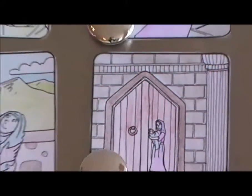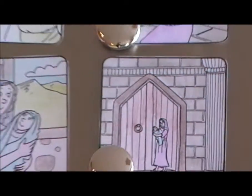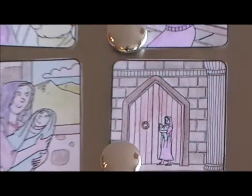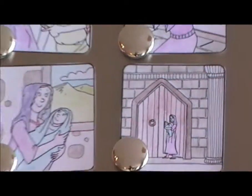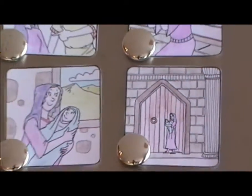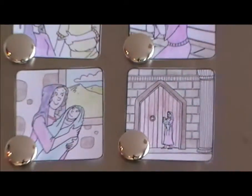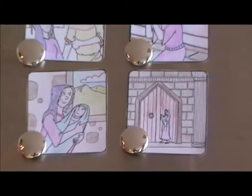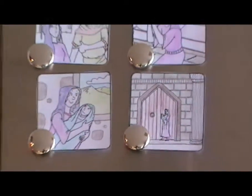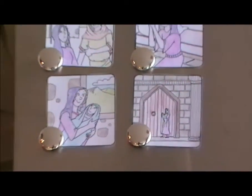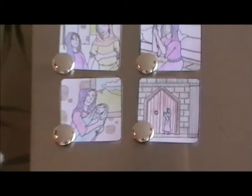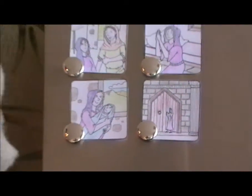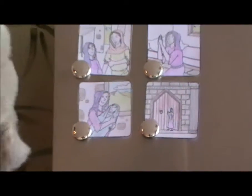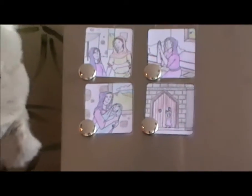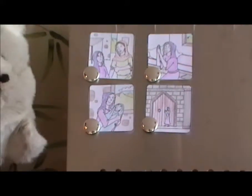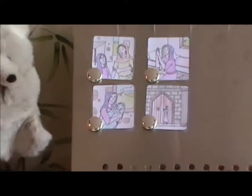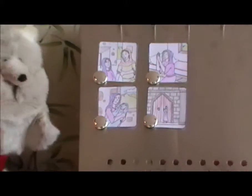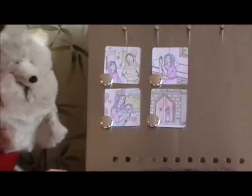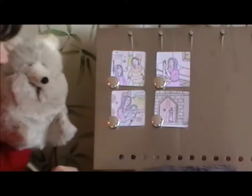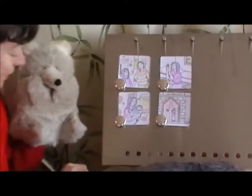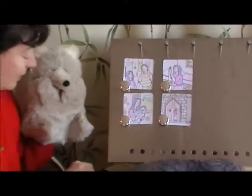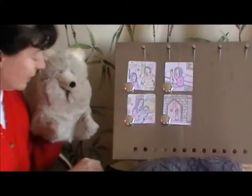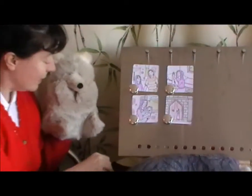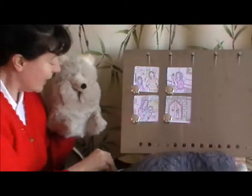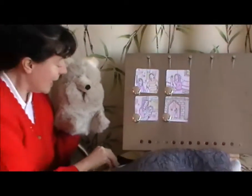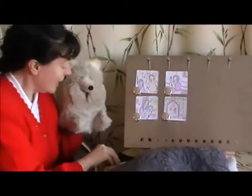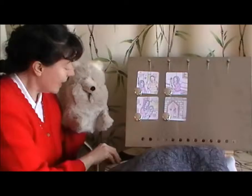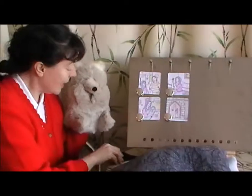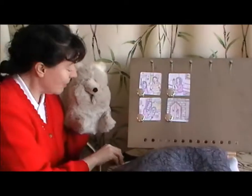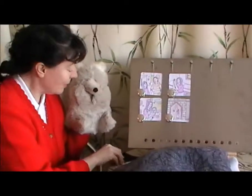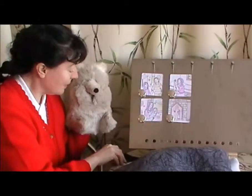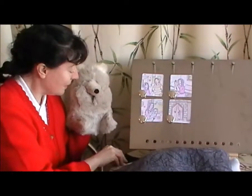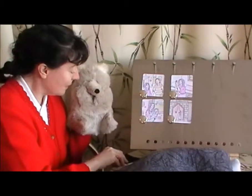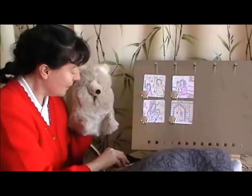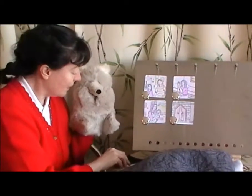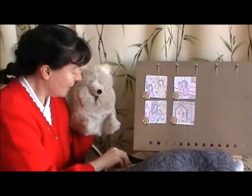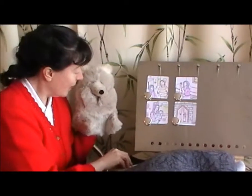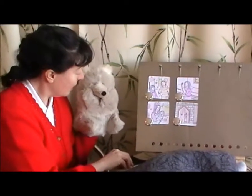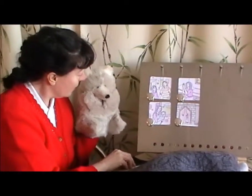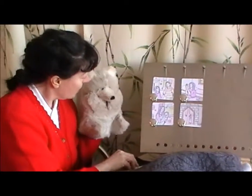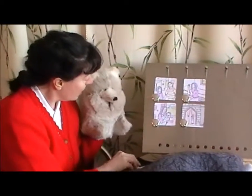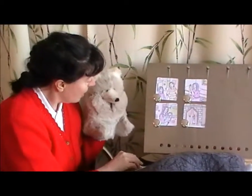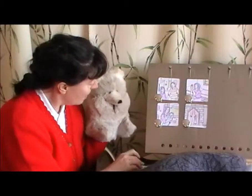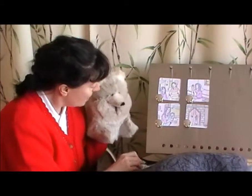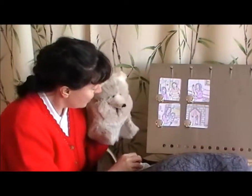year, and she used to take him a new coat.